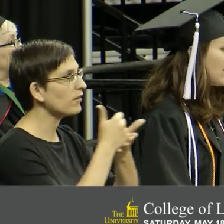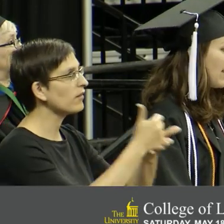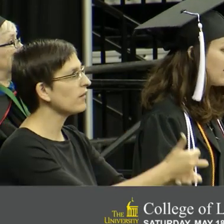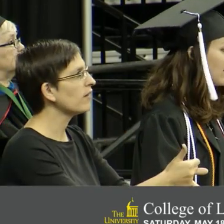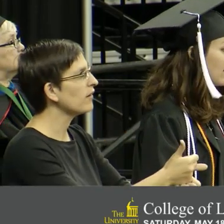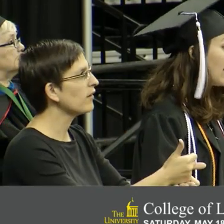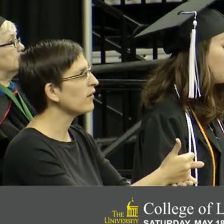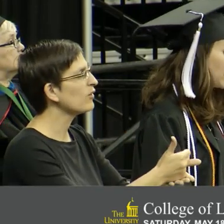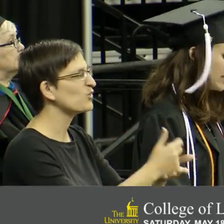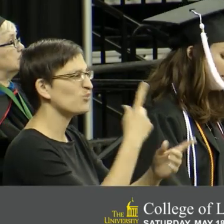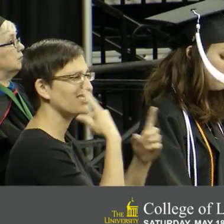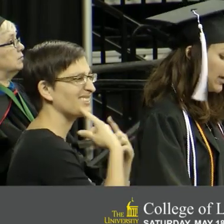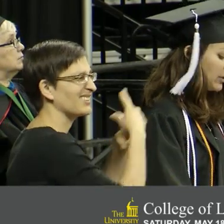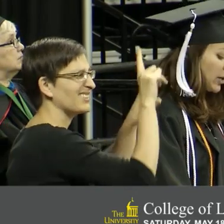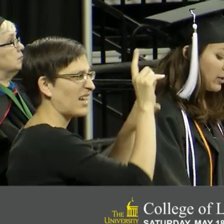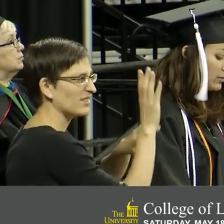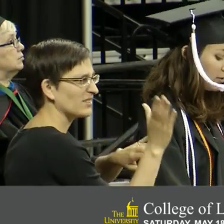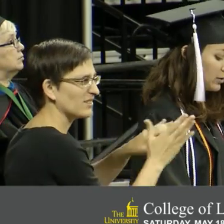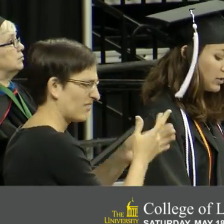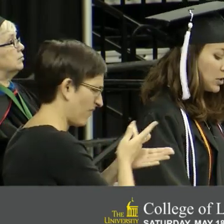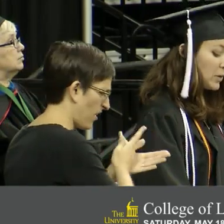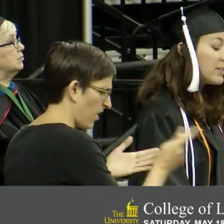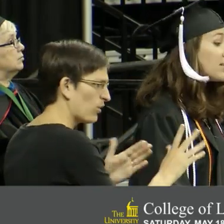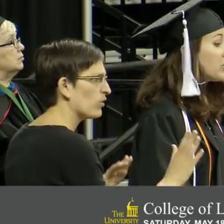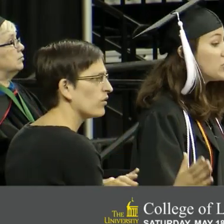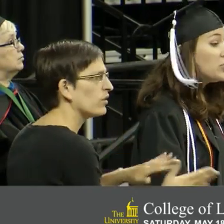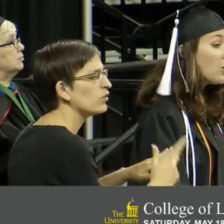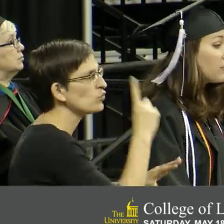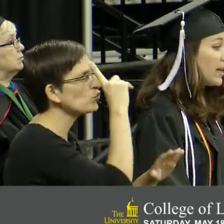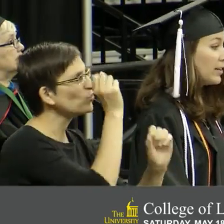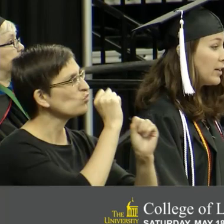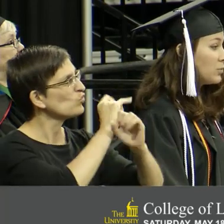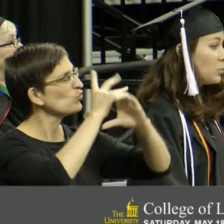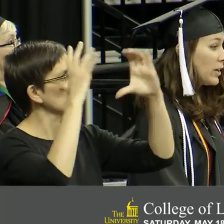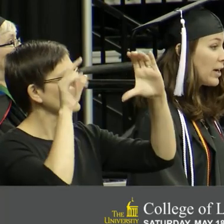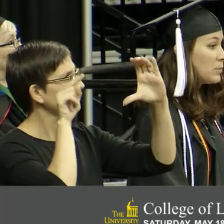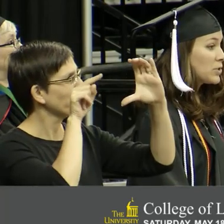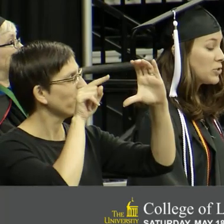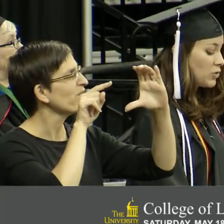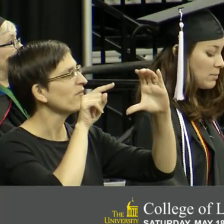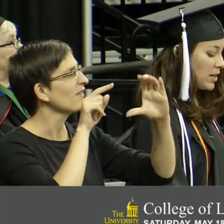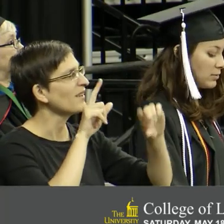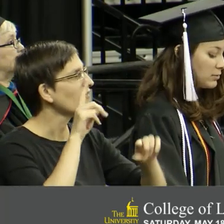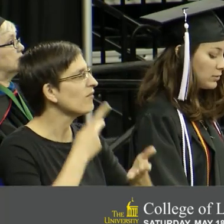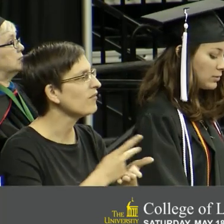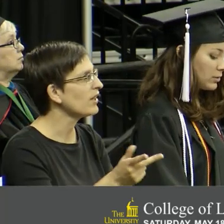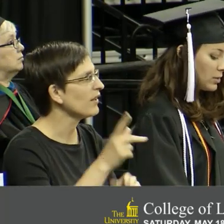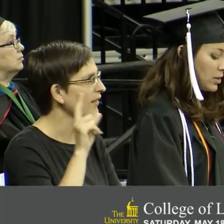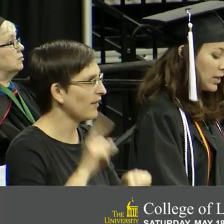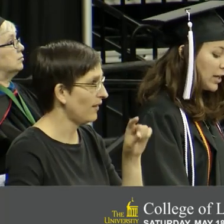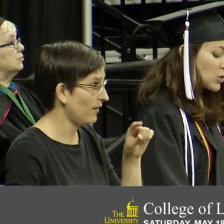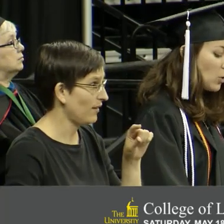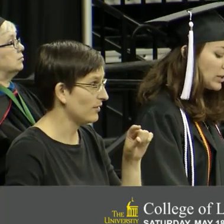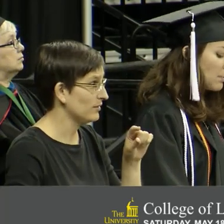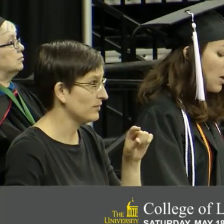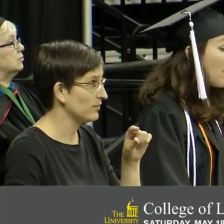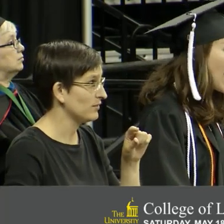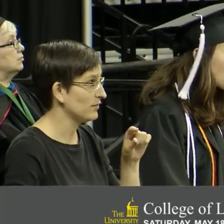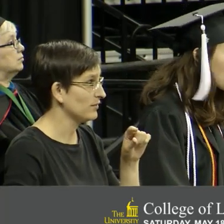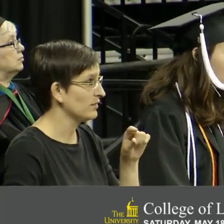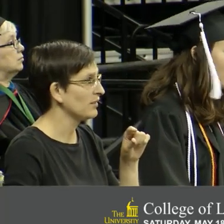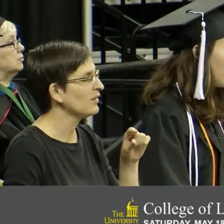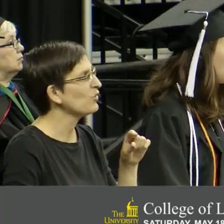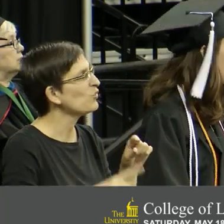about success and forget failure, because there is no failing when it comes to dreaming. It's only